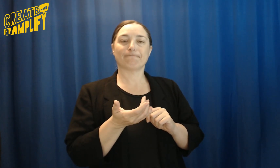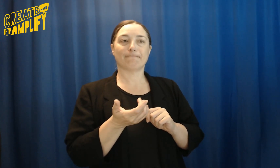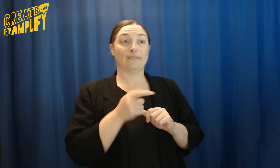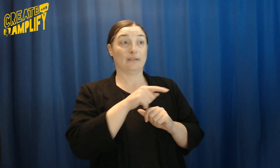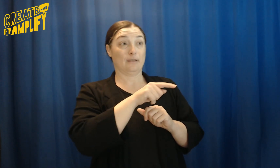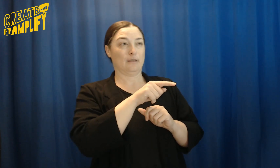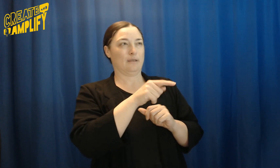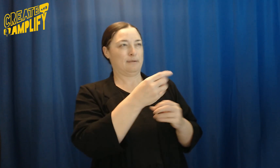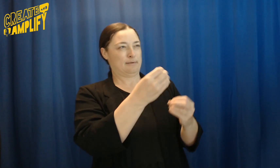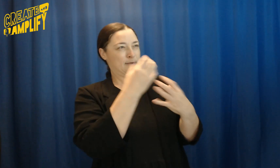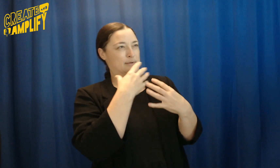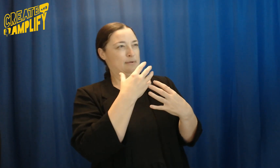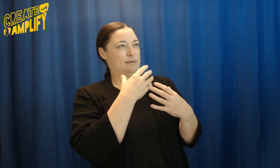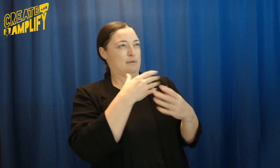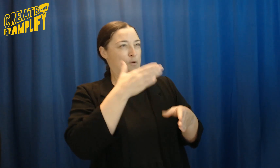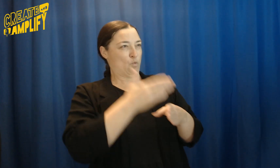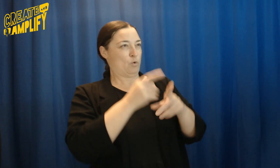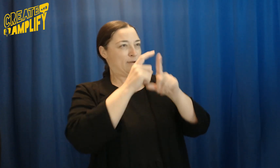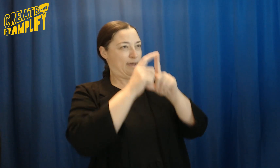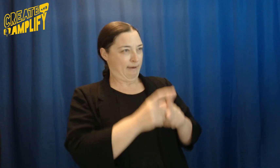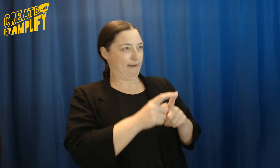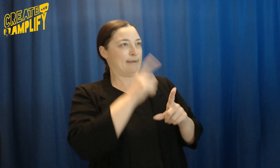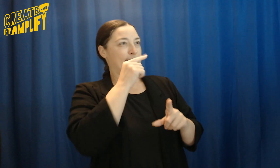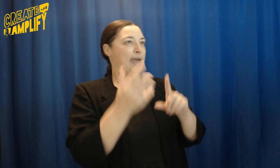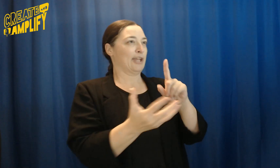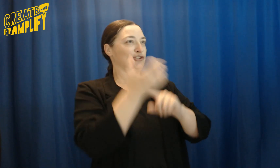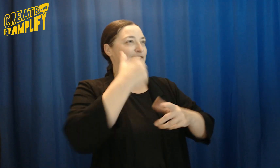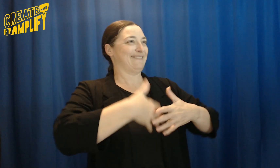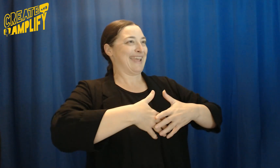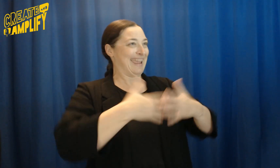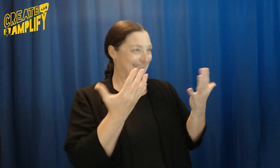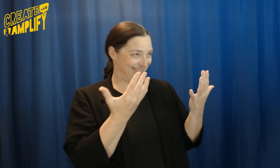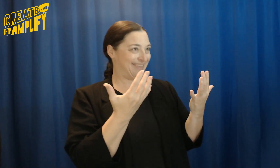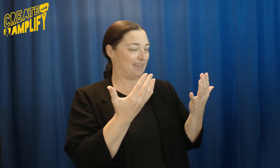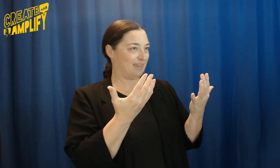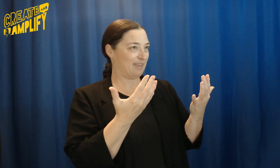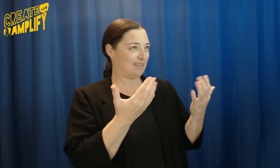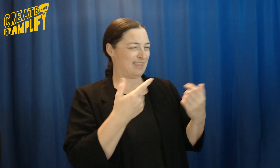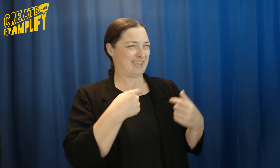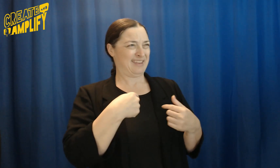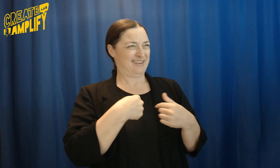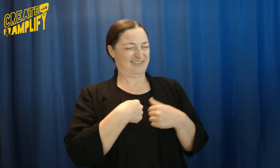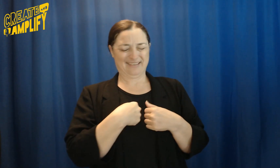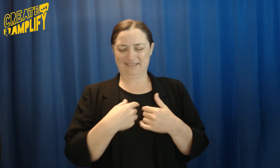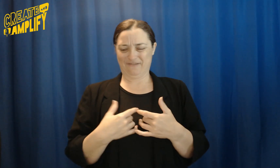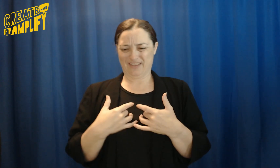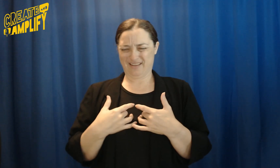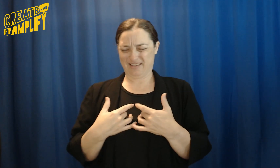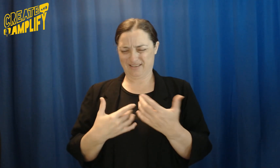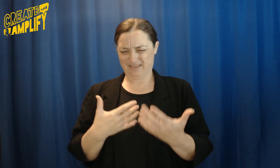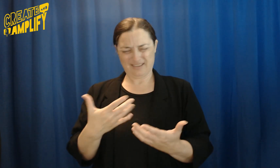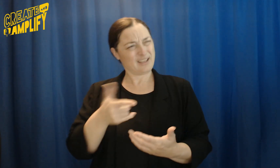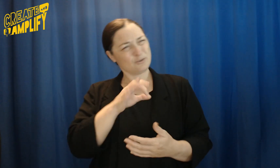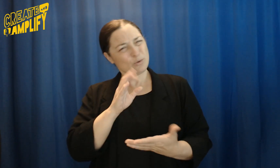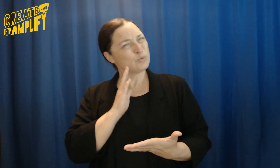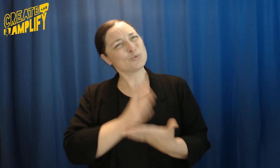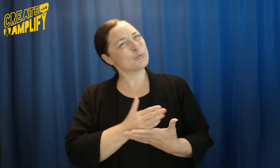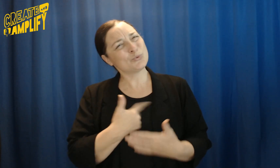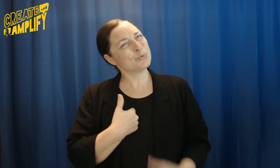work hard enough, you can have and be whatever you want. And then I'd see it not be true and go, oh, hang on. It's not like I want to